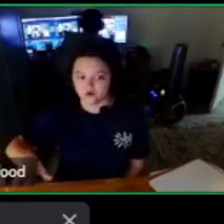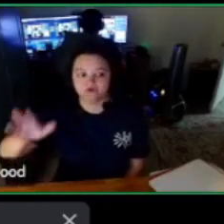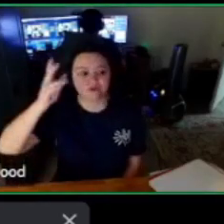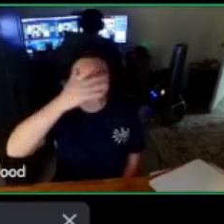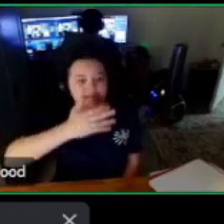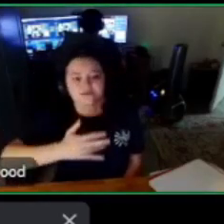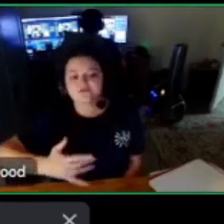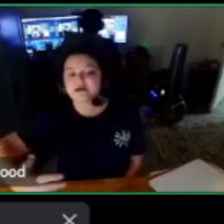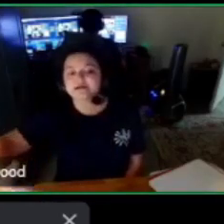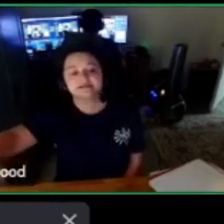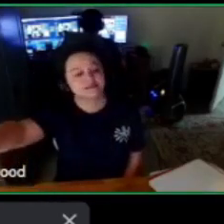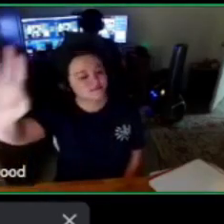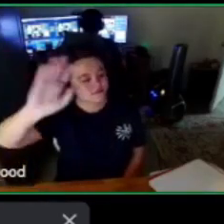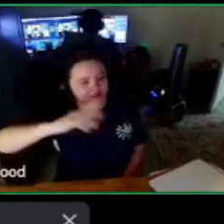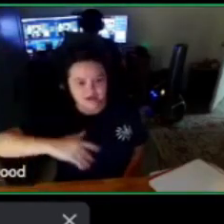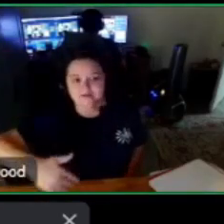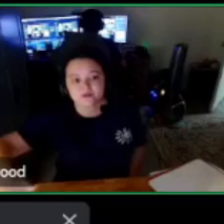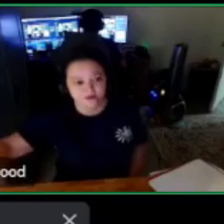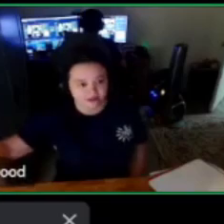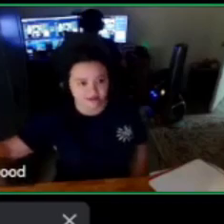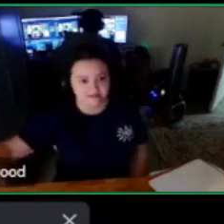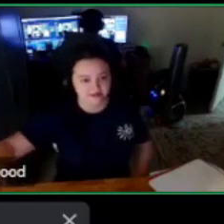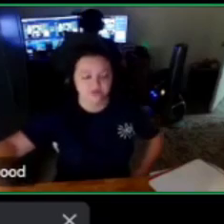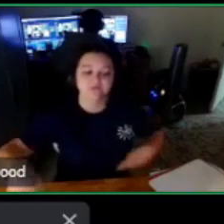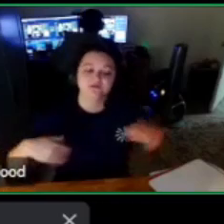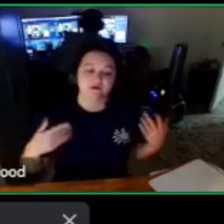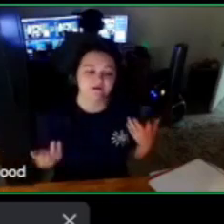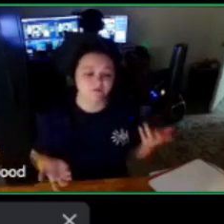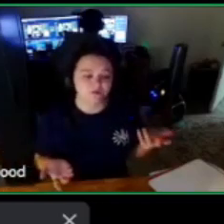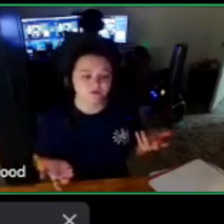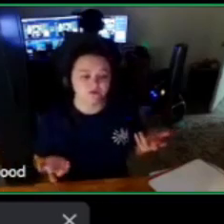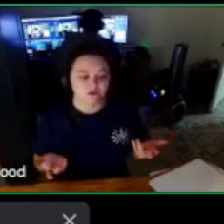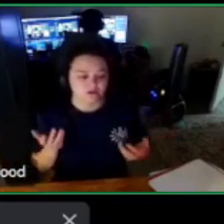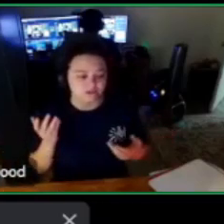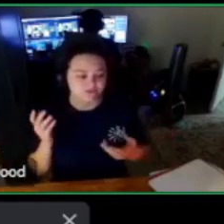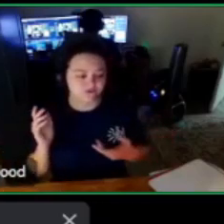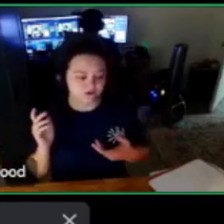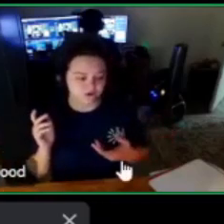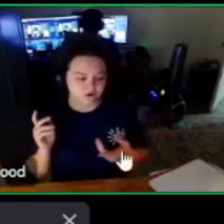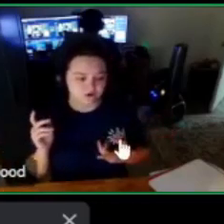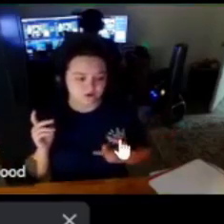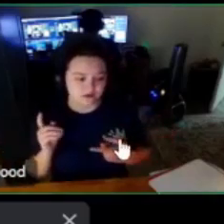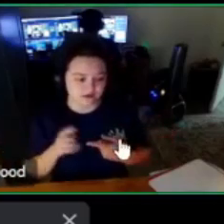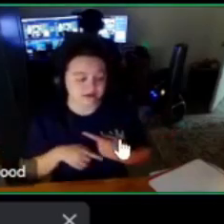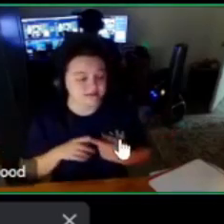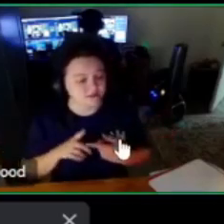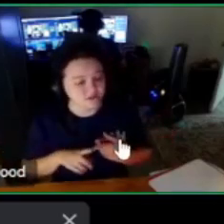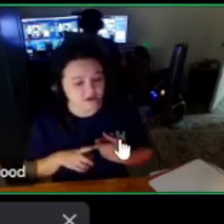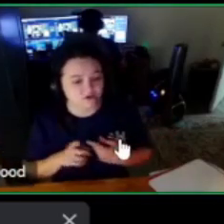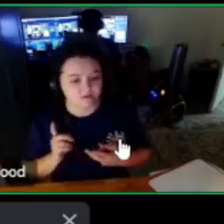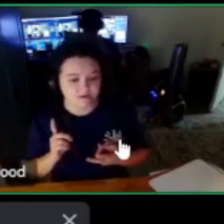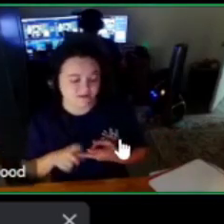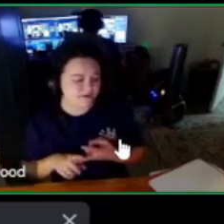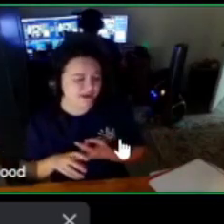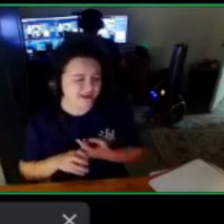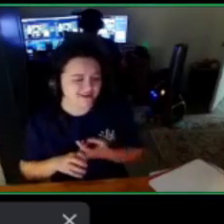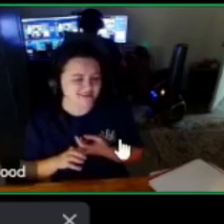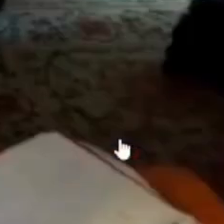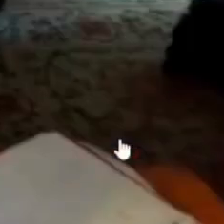for like the rest of your time learning ASL. These are very important, not just for like ASL in general, but learning ASL, you're going